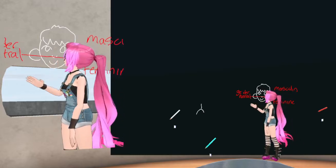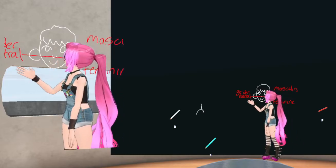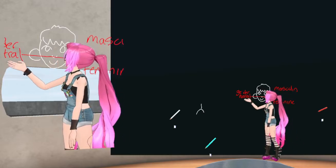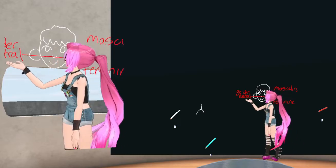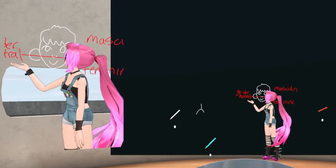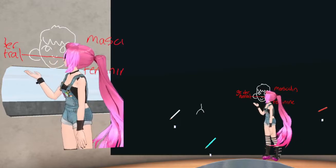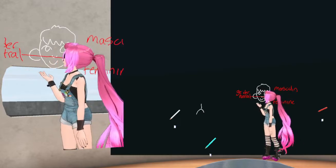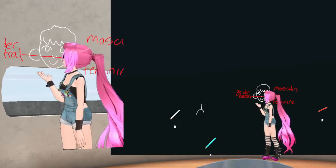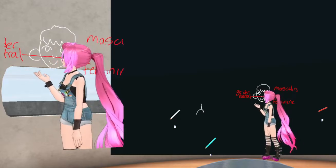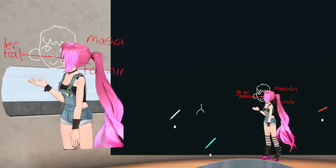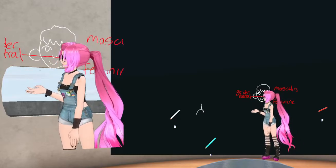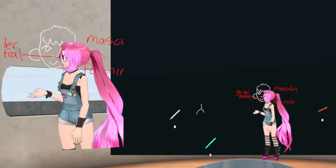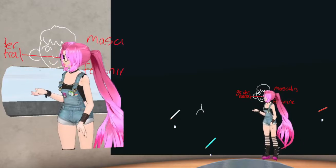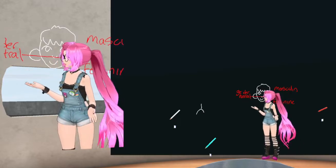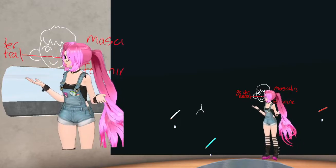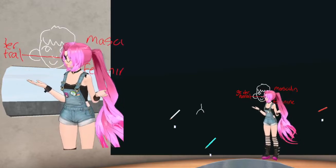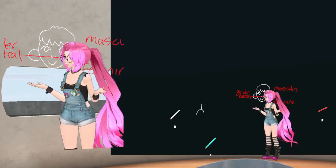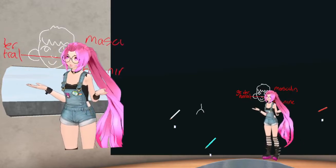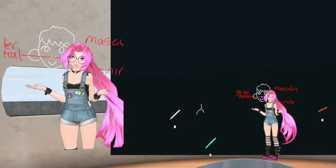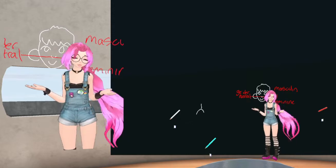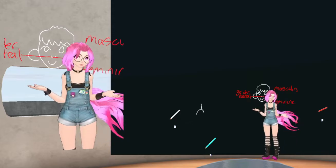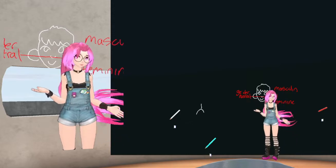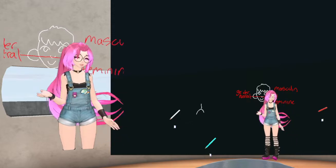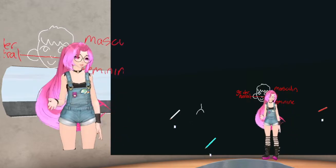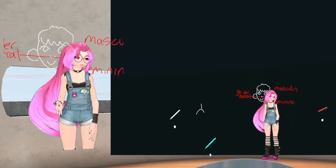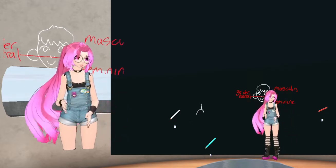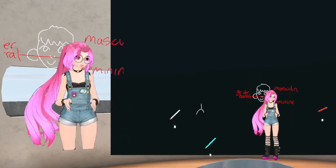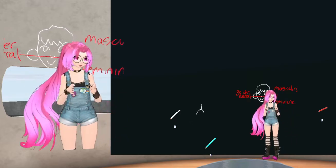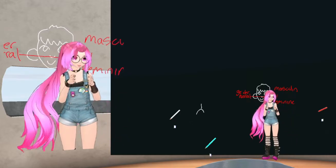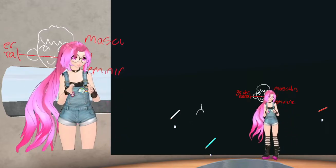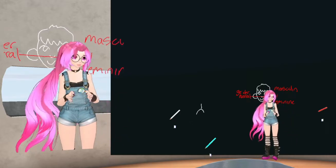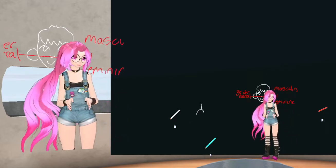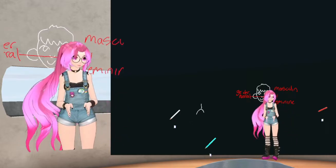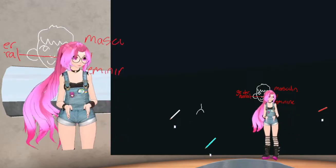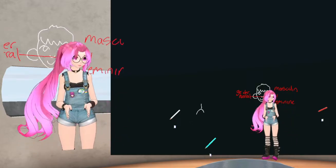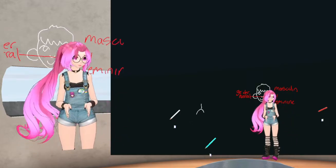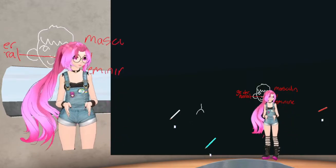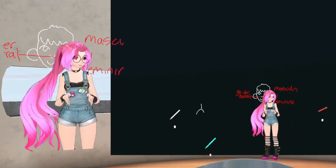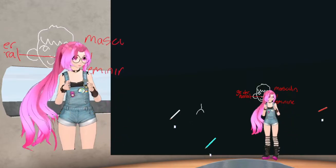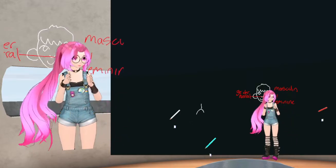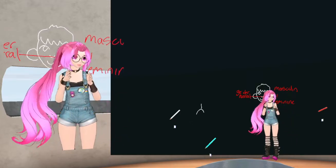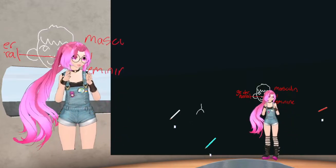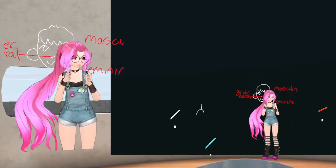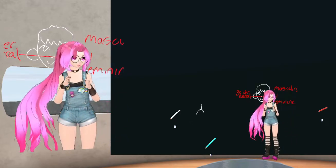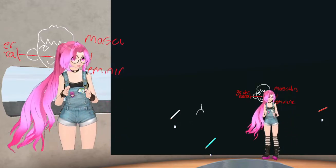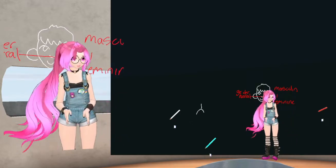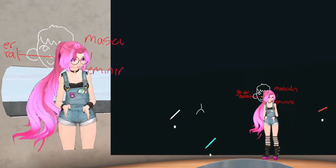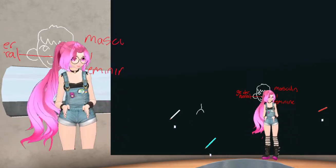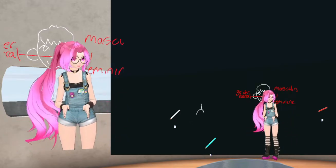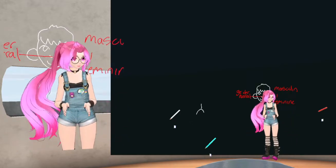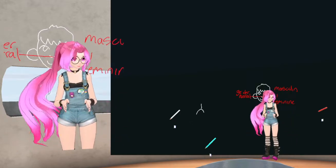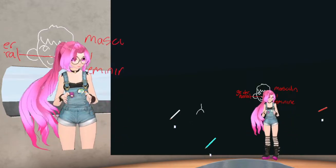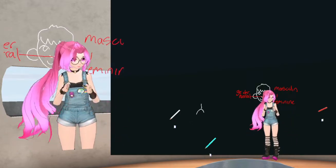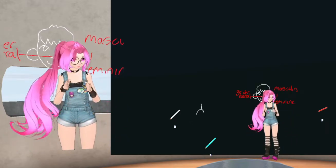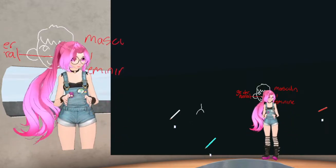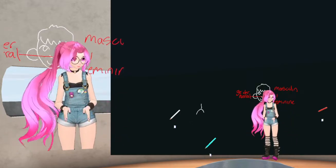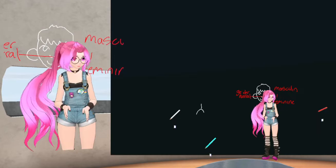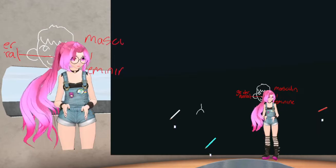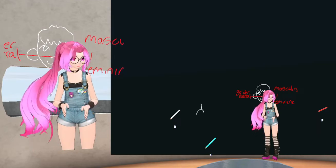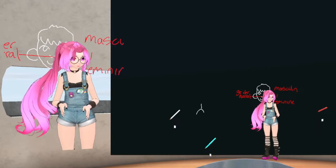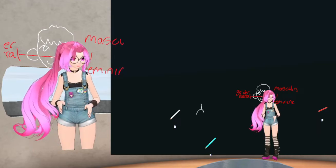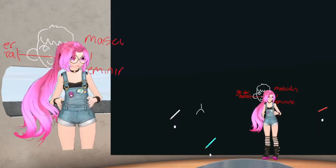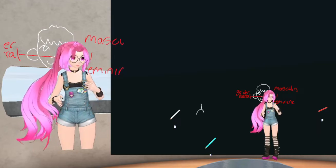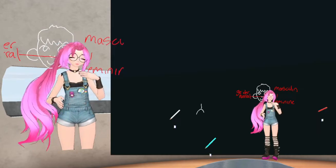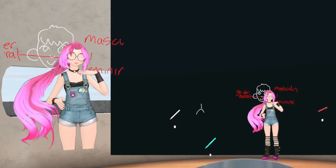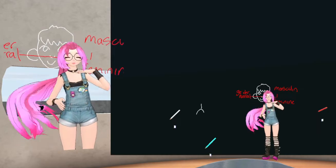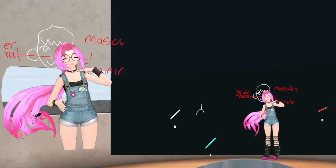even a non-binary thing. Like if you just didn't know what their gender was, you could just be like, it's a person. Same I thing, want to say person. intersex, but I don't think that